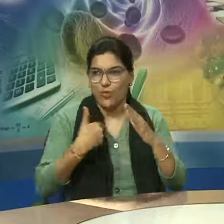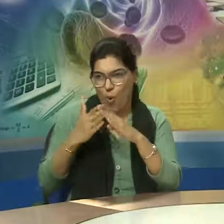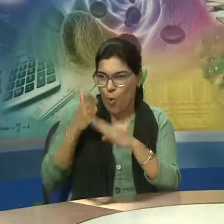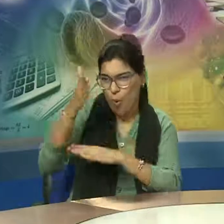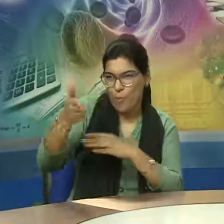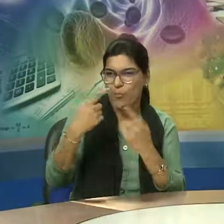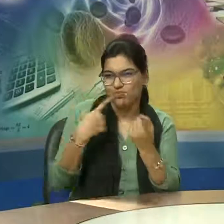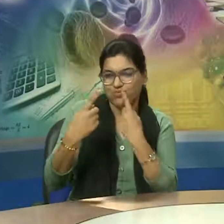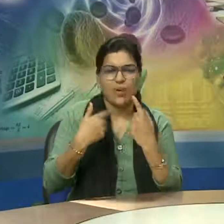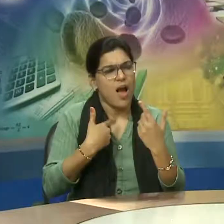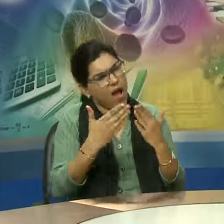with